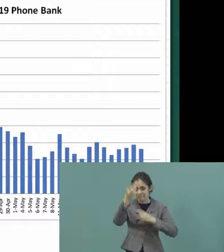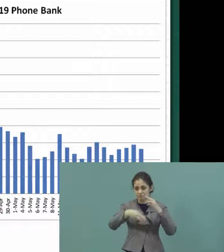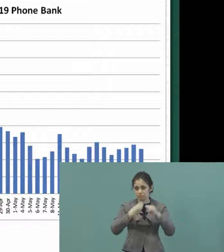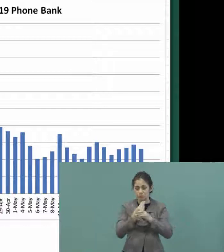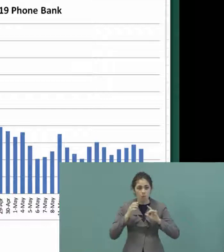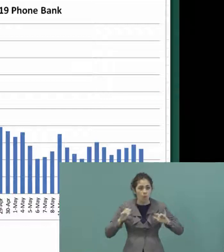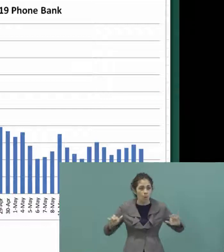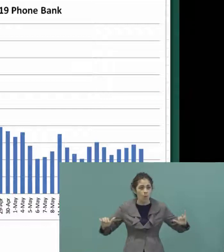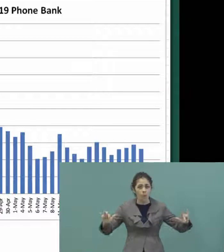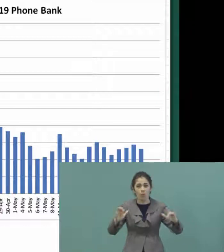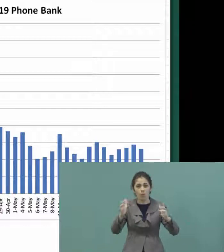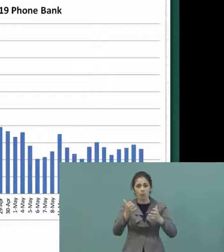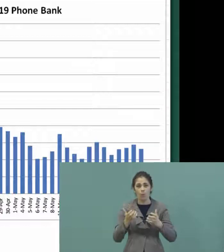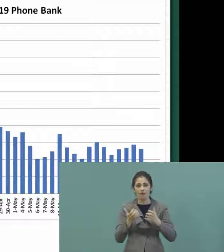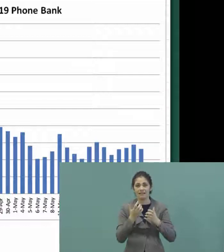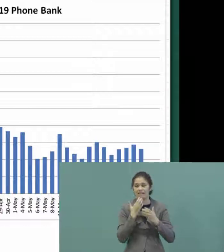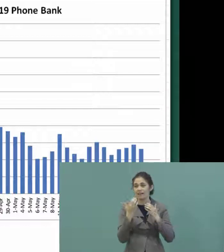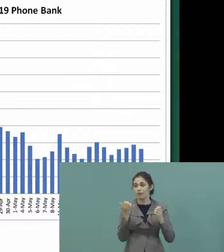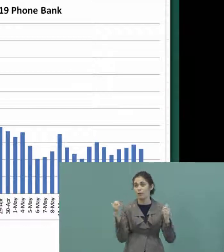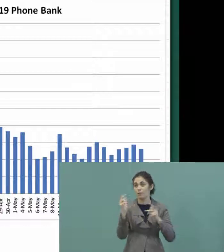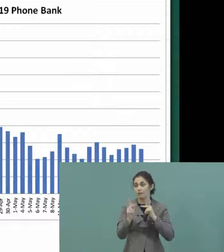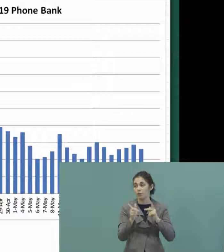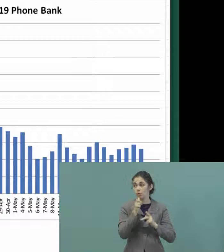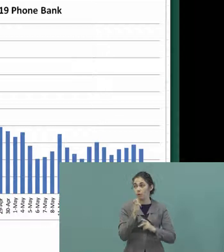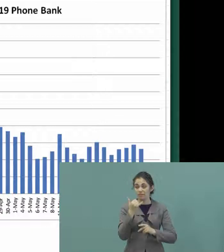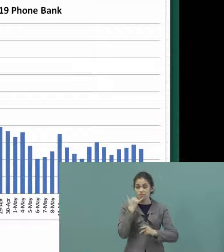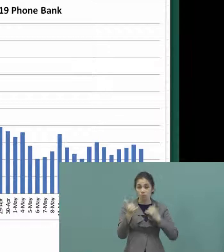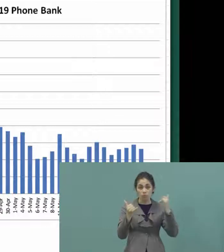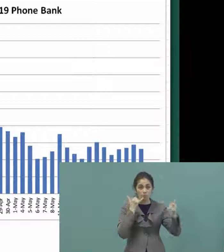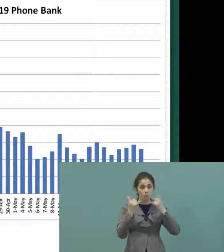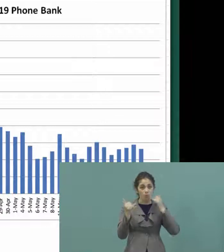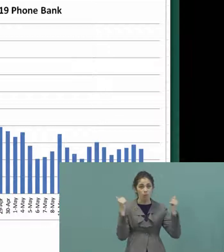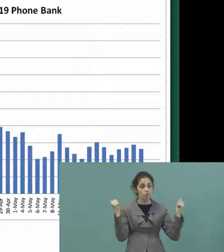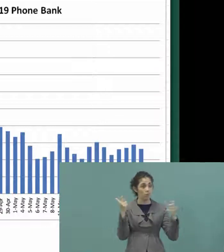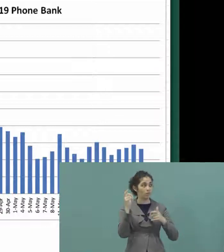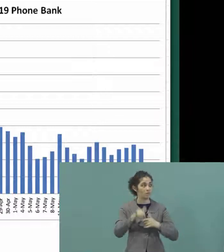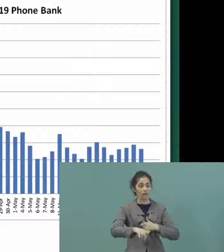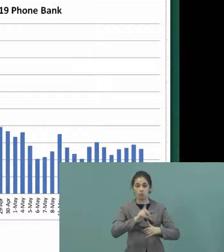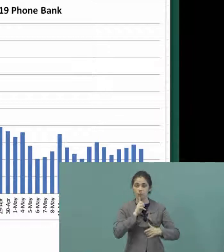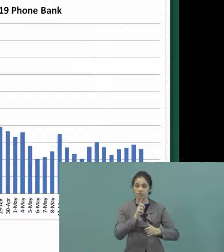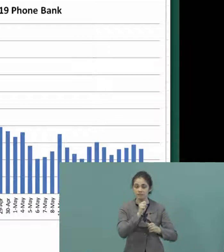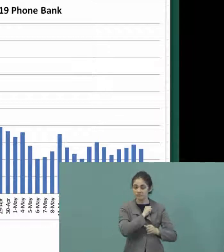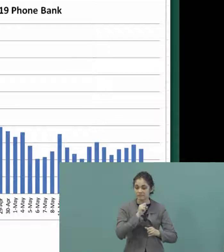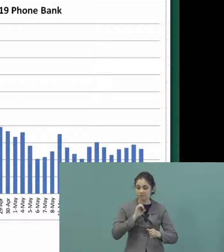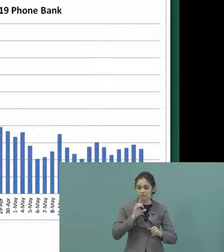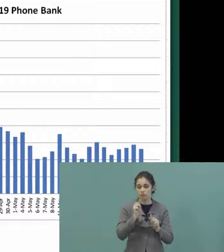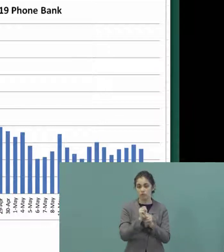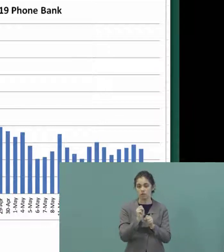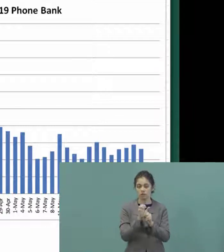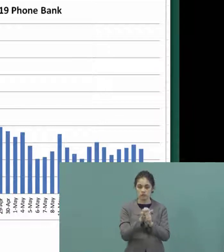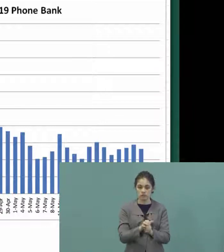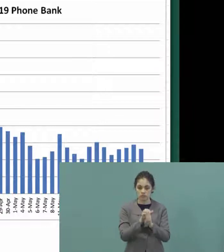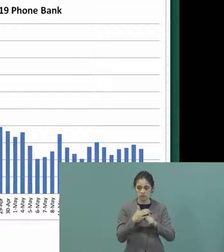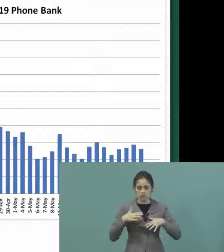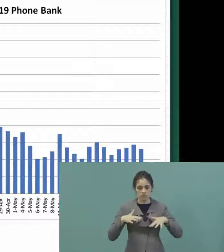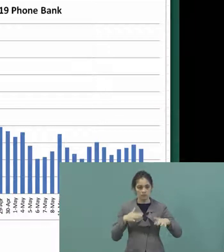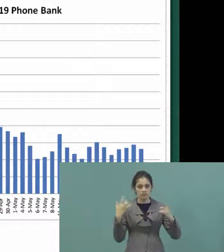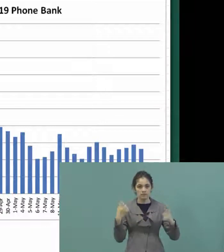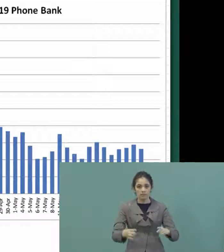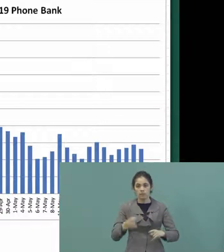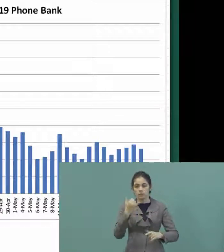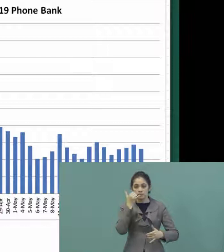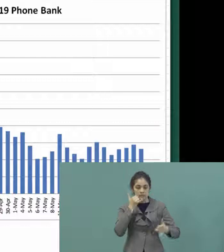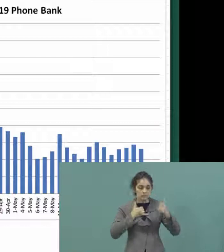so I want to thank all the folks that have manned those call centers and the stress and anxiety